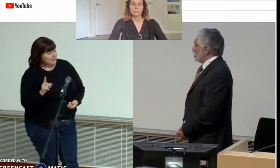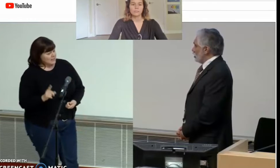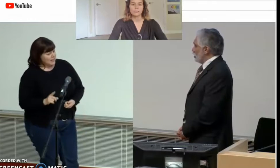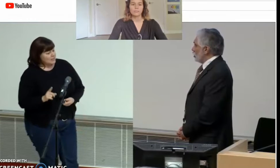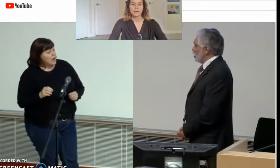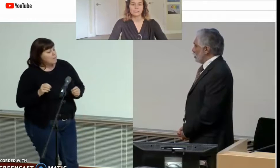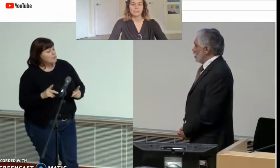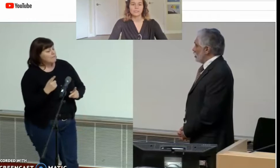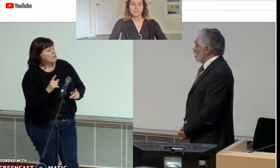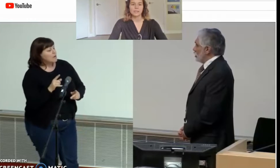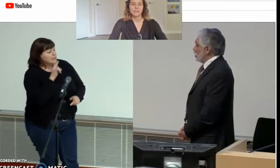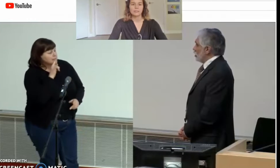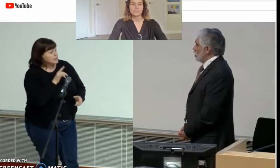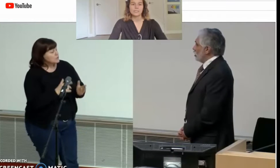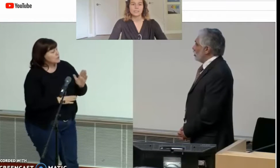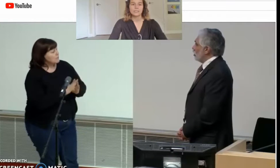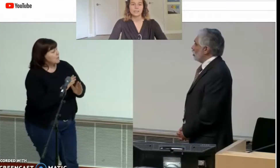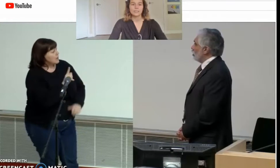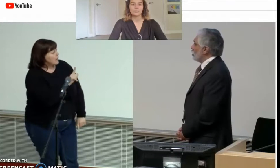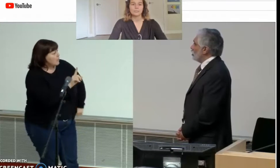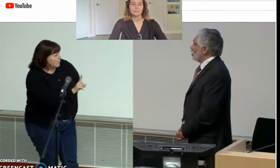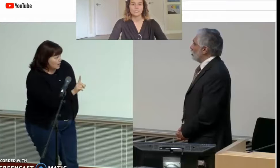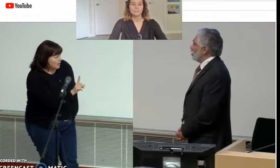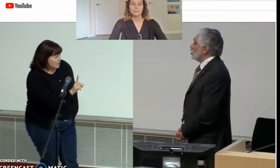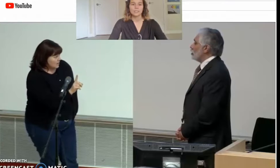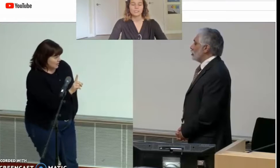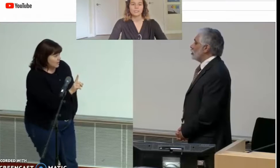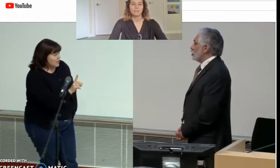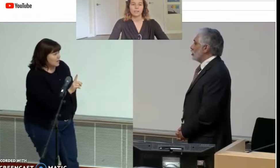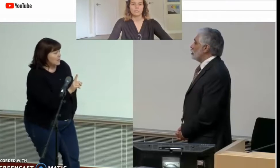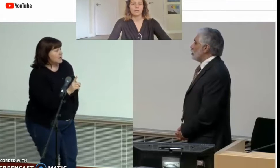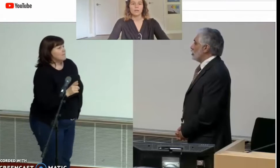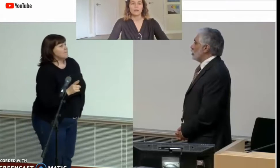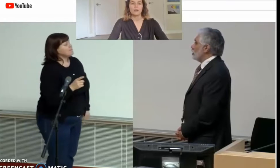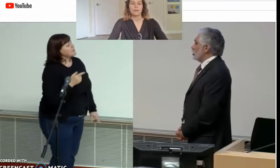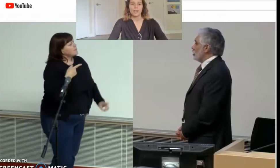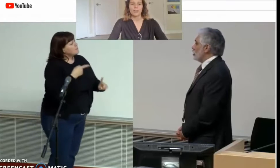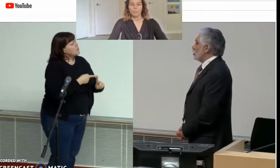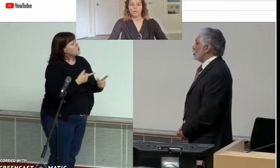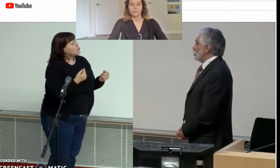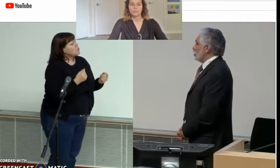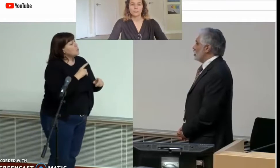And from my experiences here, I've seen that there's less opportunities for kids to develop an L1.